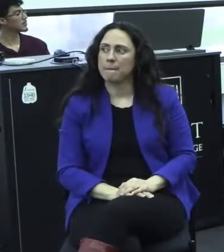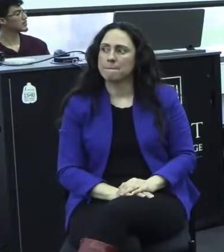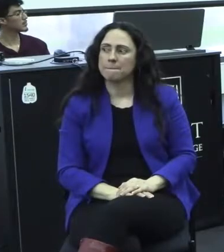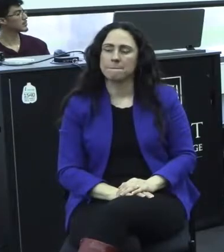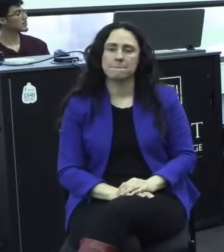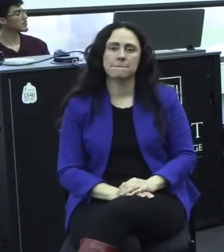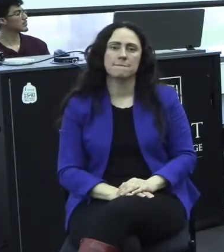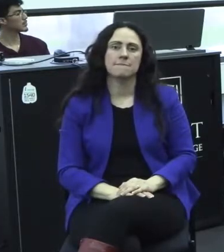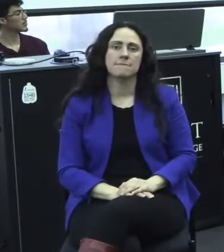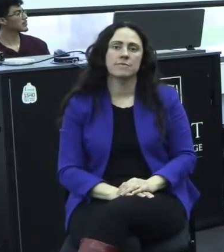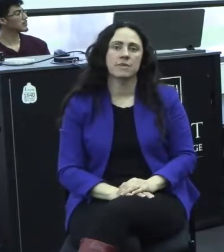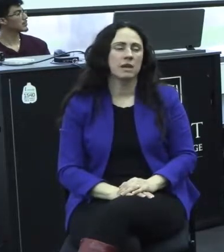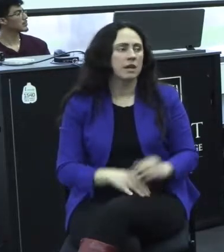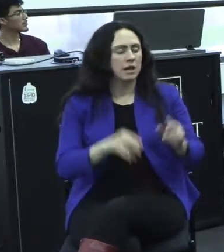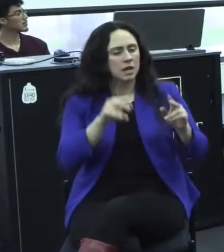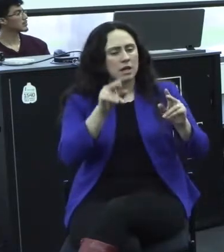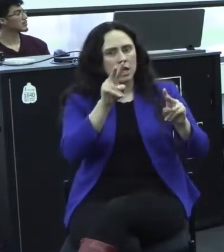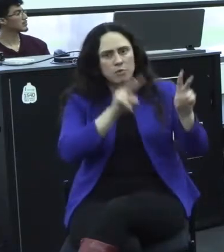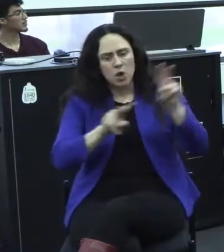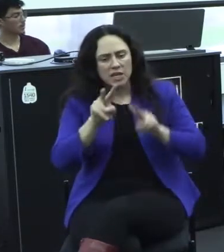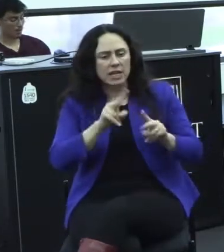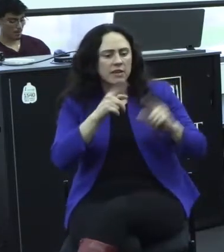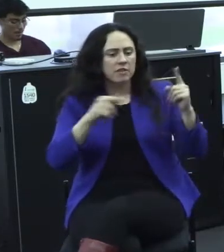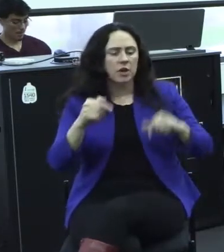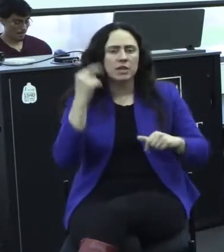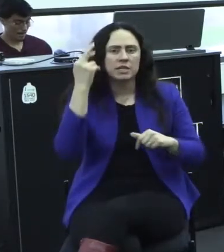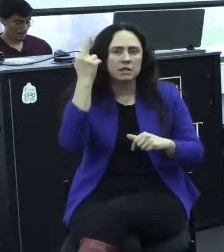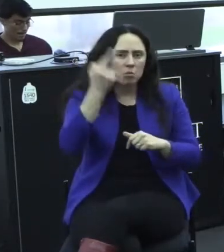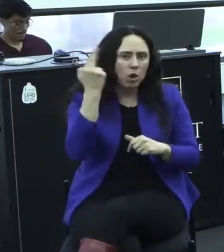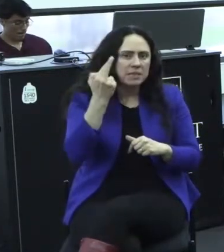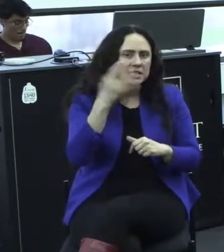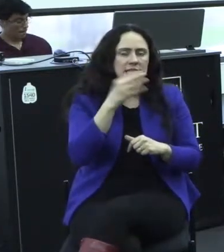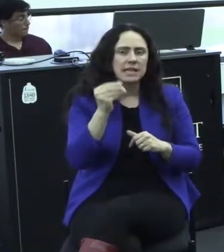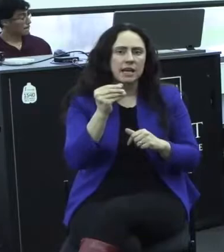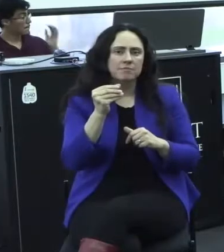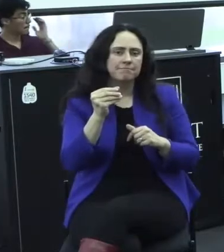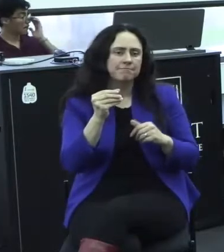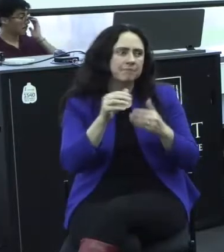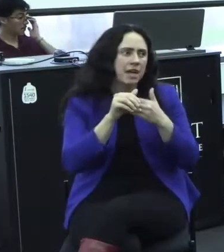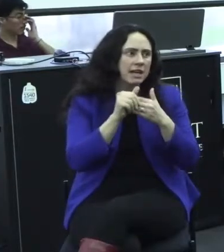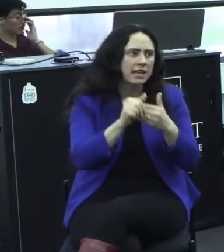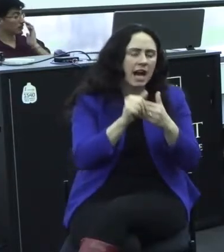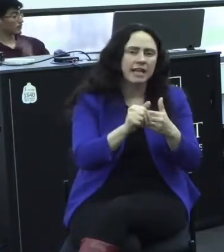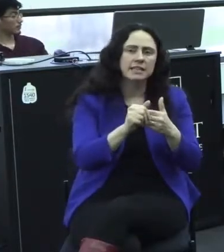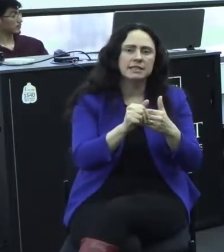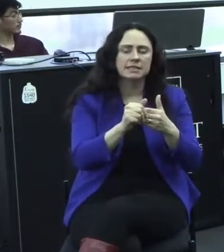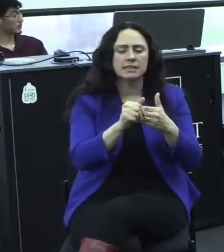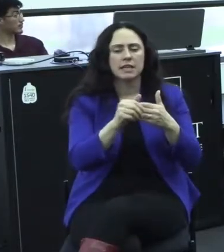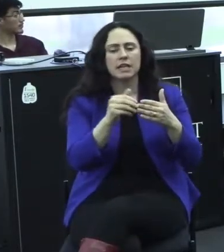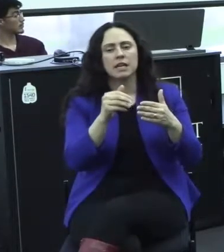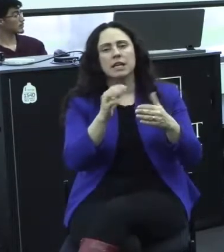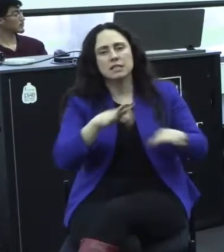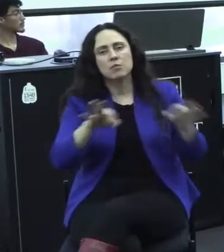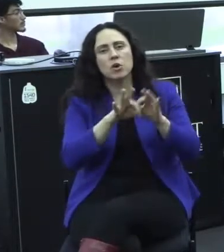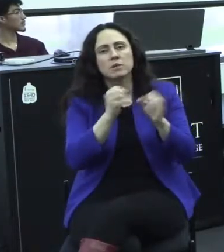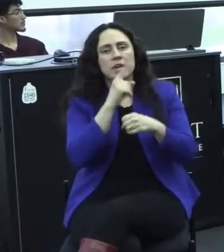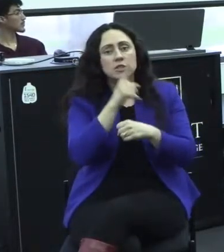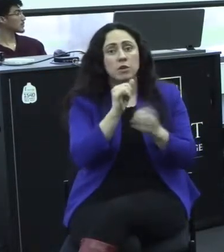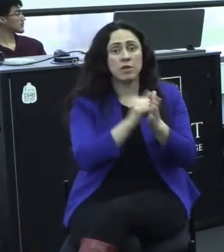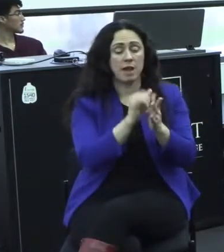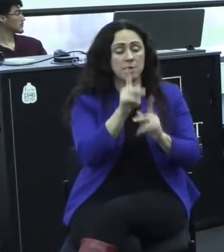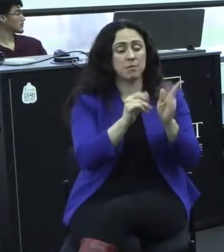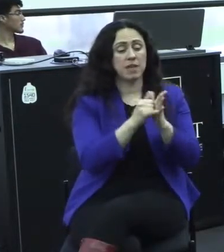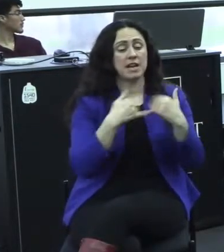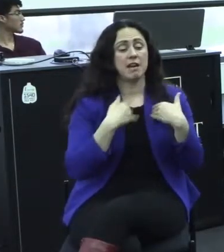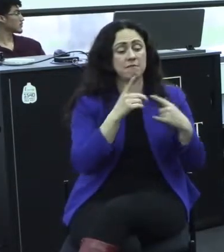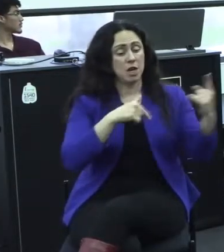And looking at the various purposes and guidelines, it's important to ensure that those who have various specified disabilities